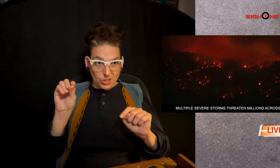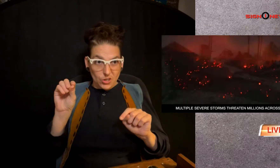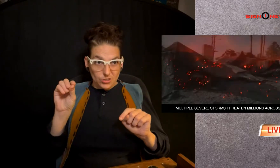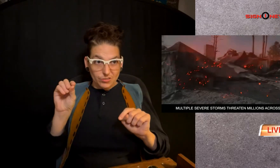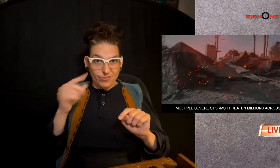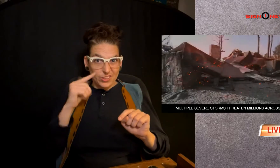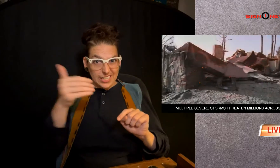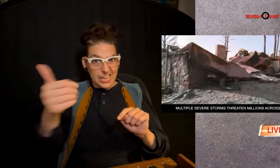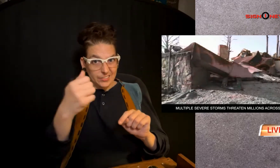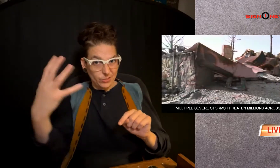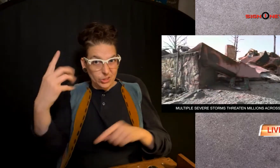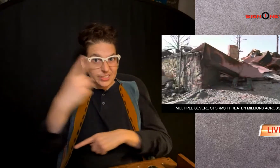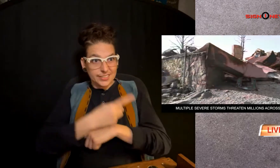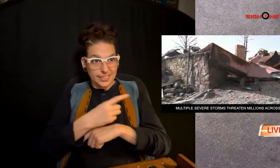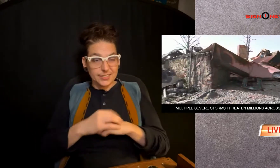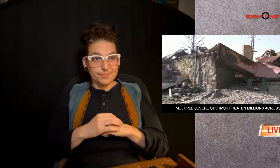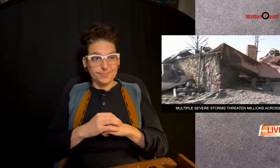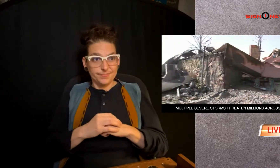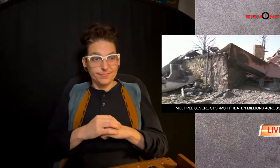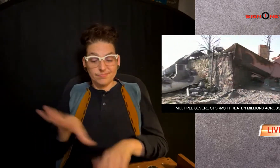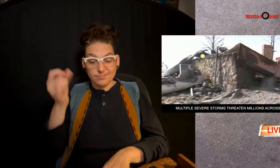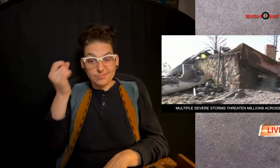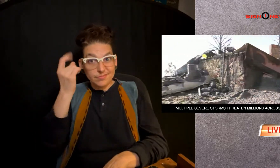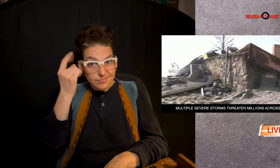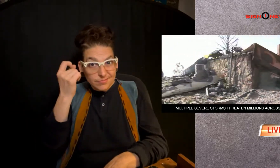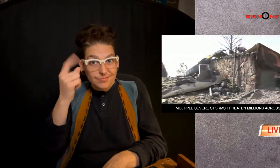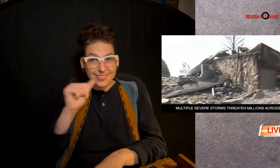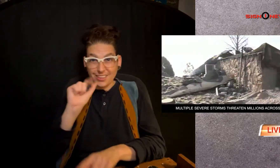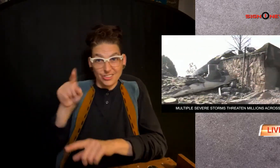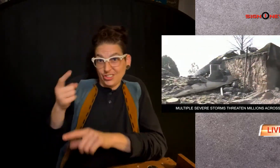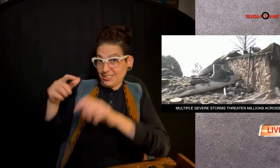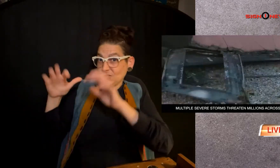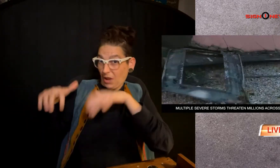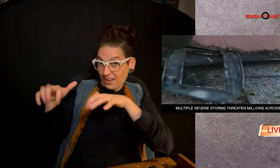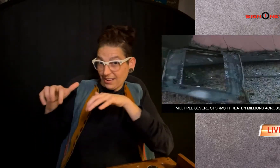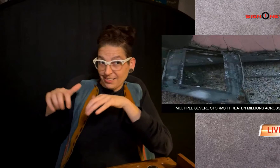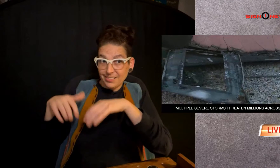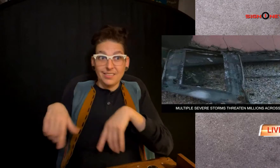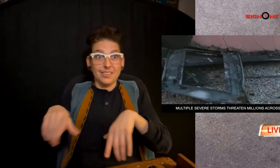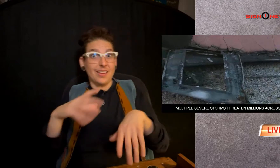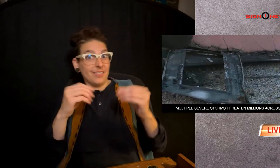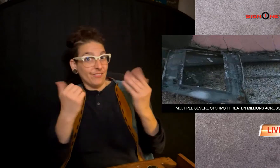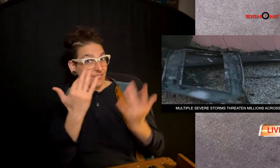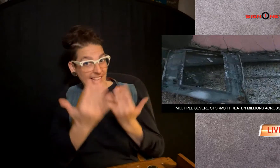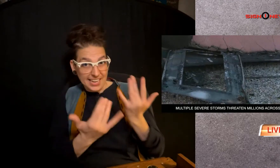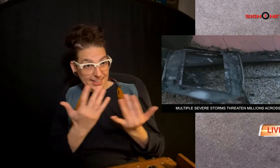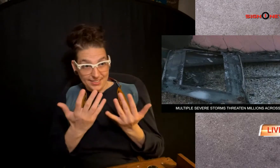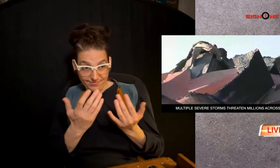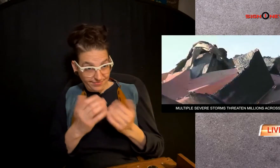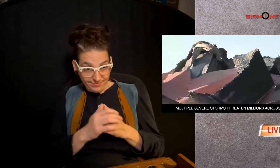Mexico into Texas and Colorado over the next few days, and it's not just rain and fires.